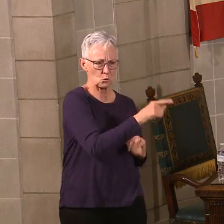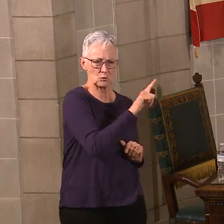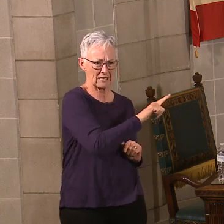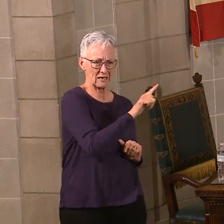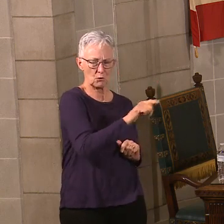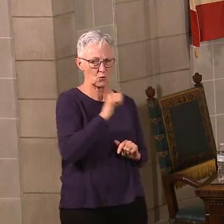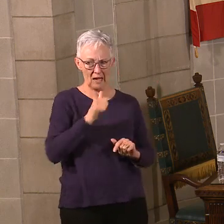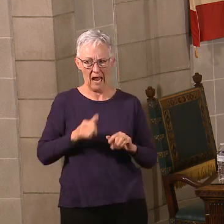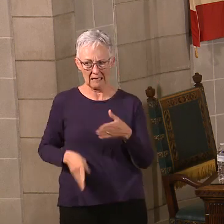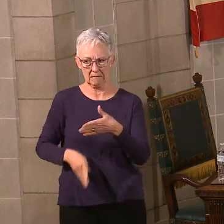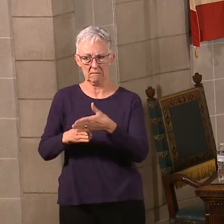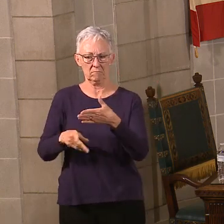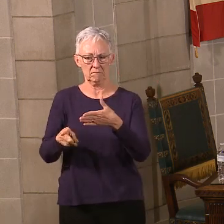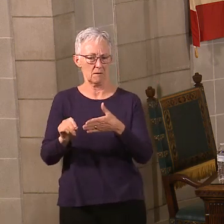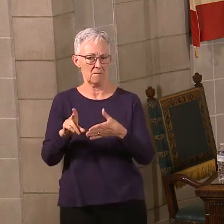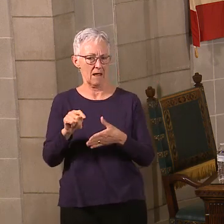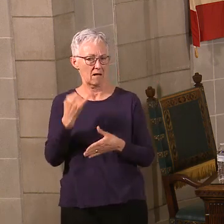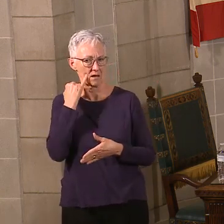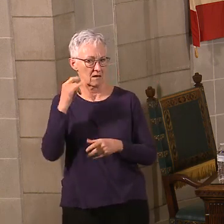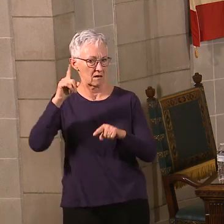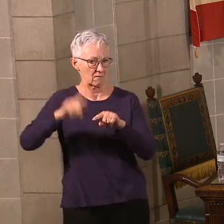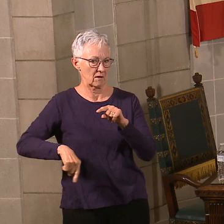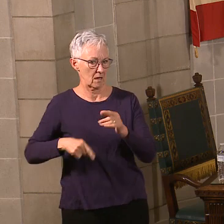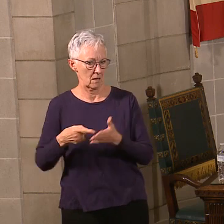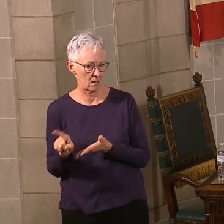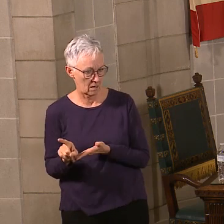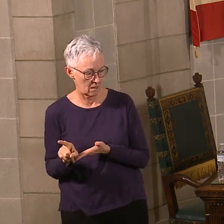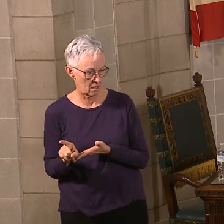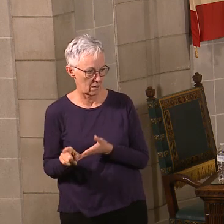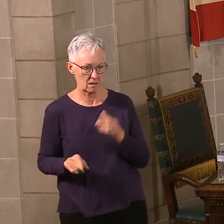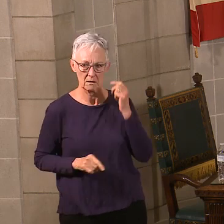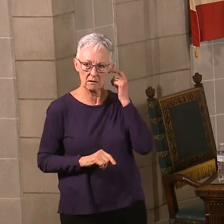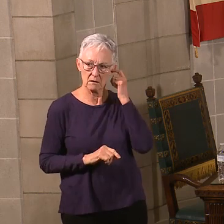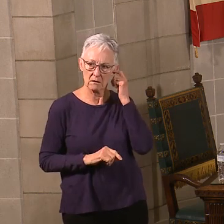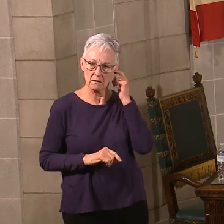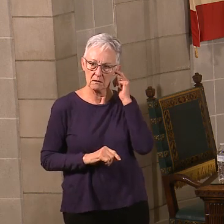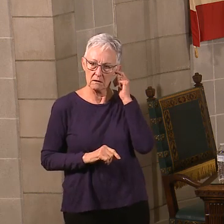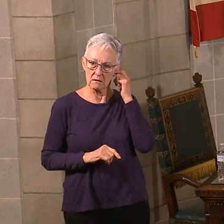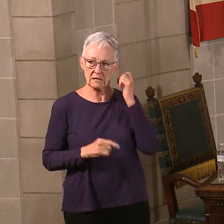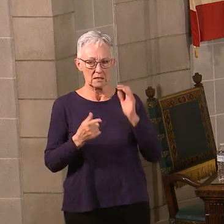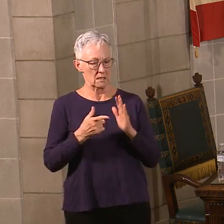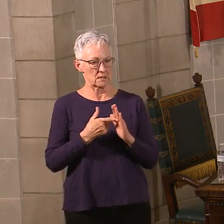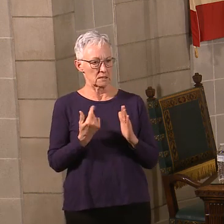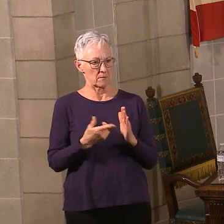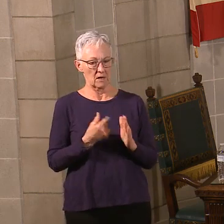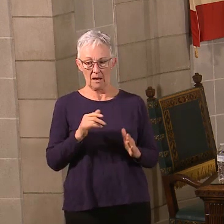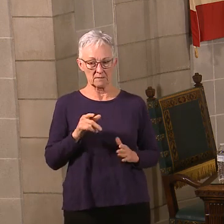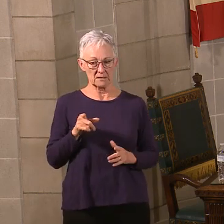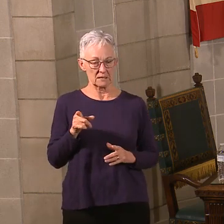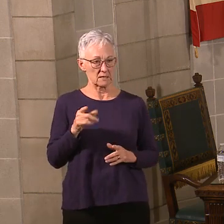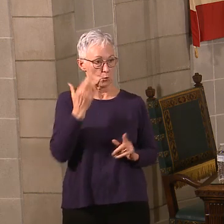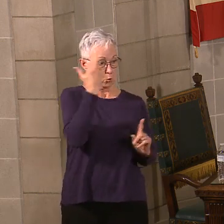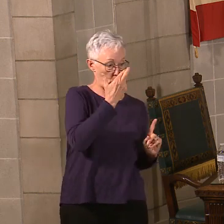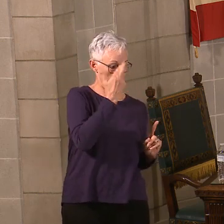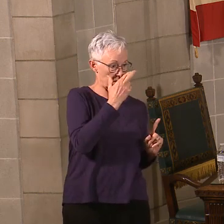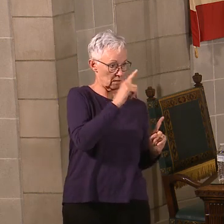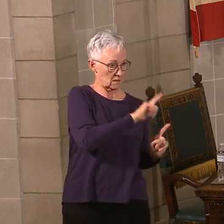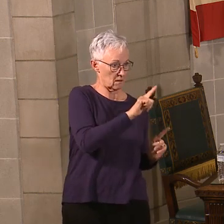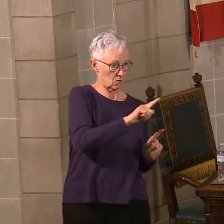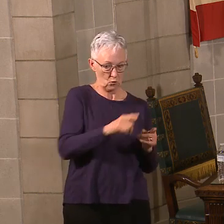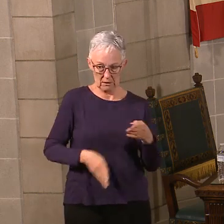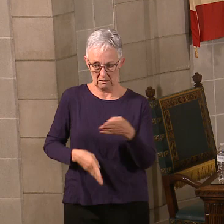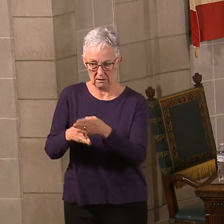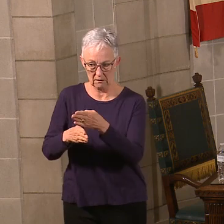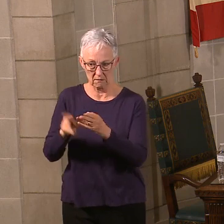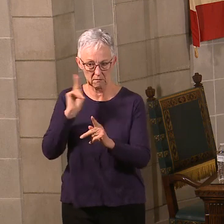there were also cases where those evictions are part of protecting the public safety. So for example, if there's criminal activity